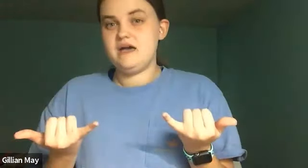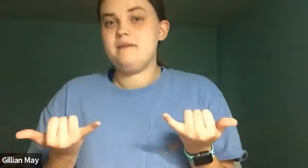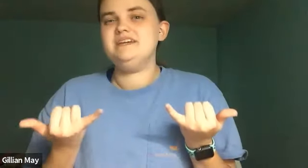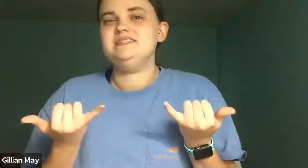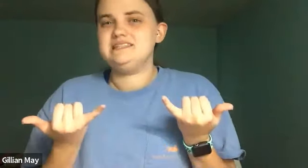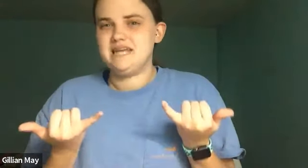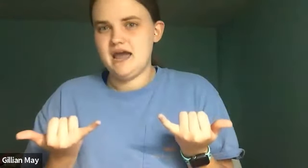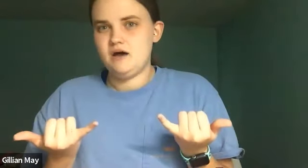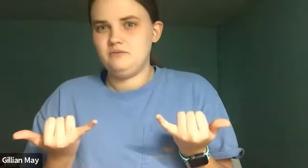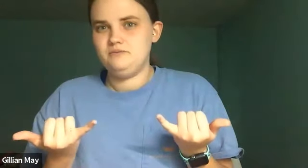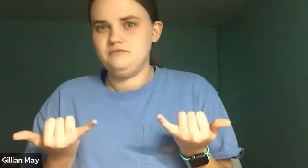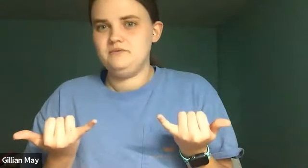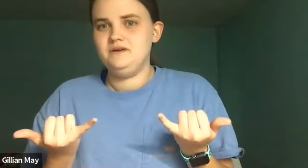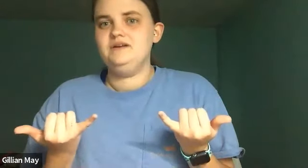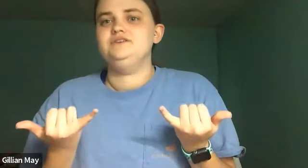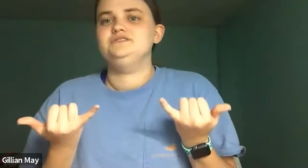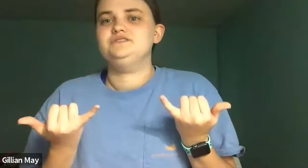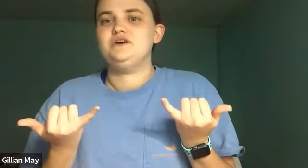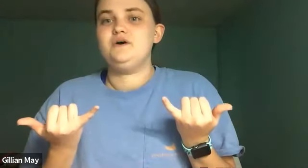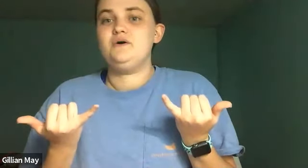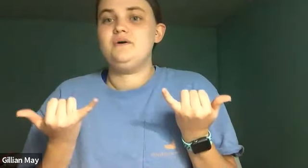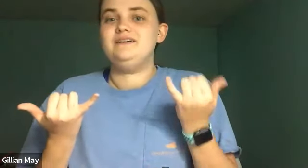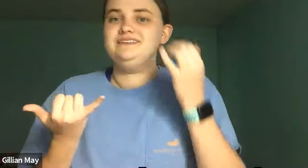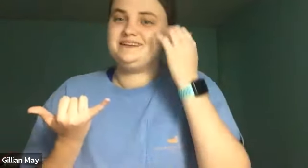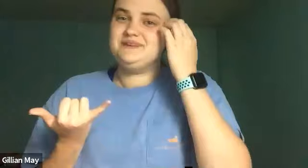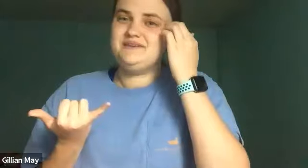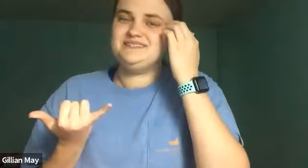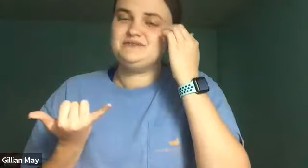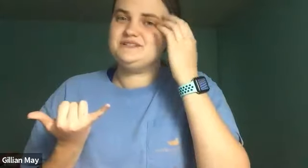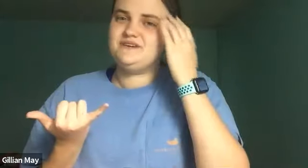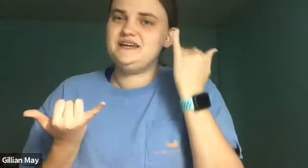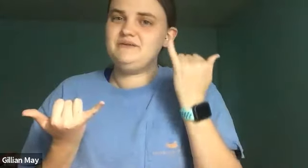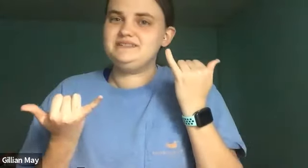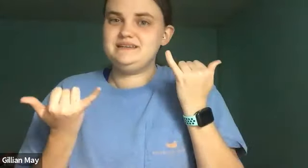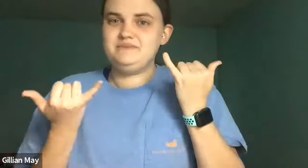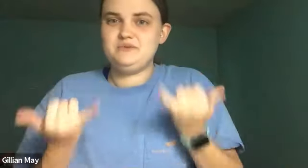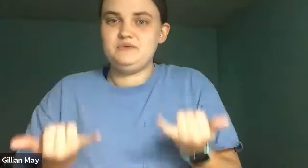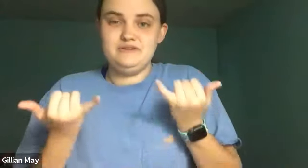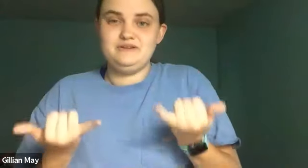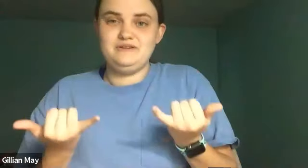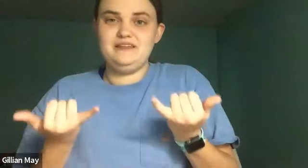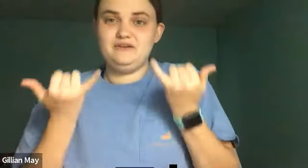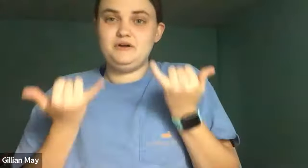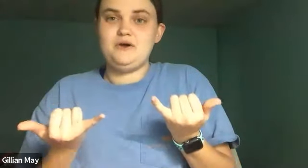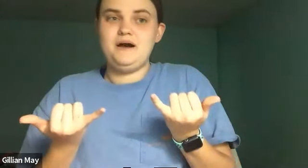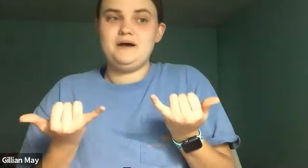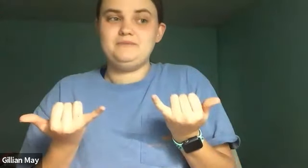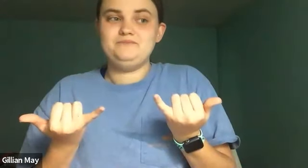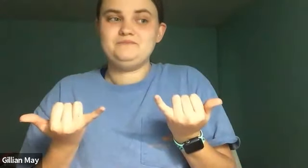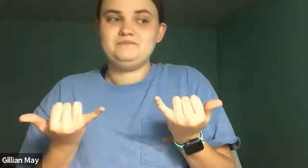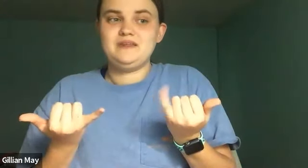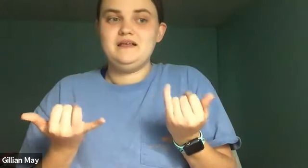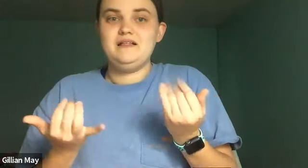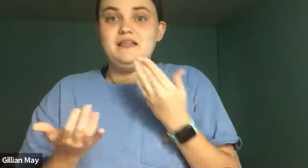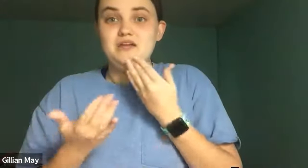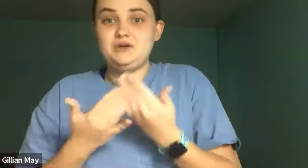that means now. So sometimes it's always funny seeing people when they're learning, they'll go like